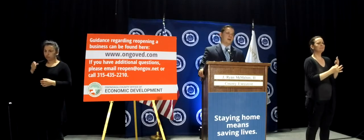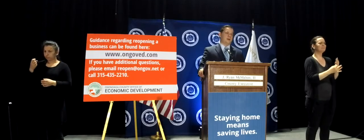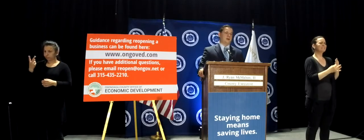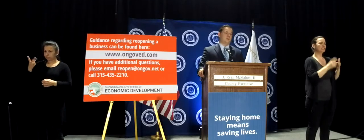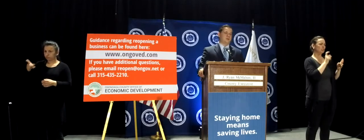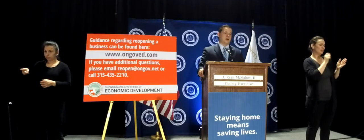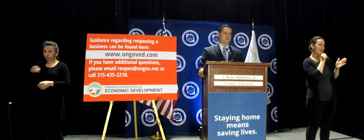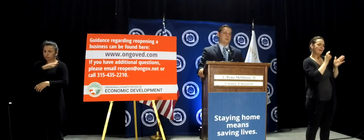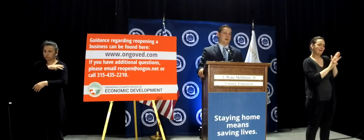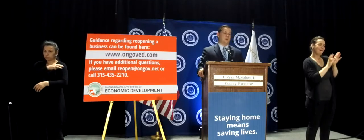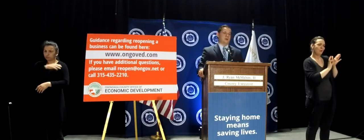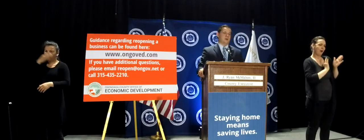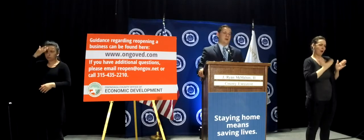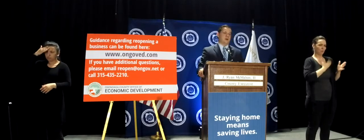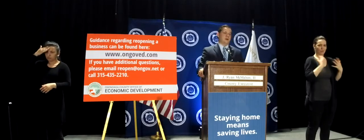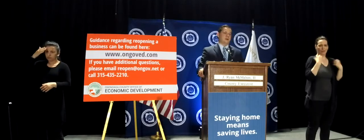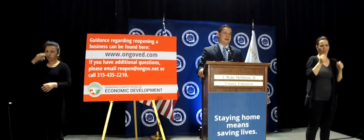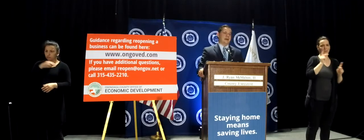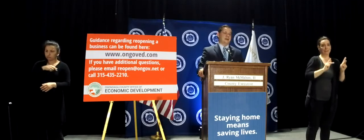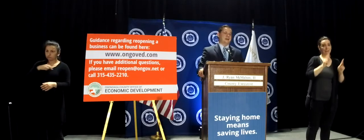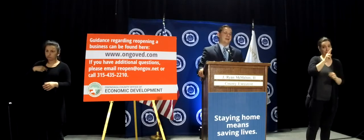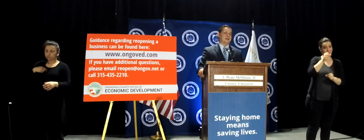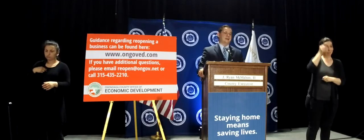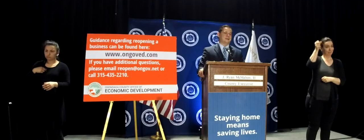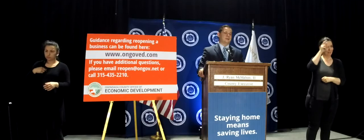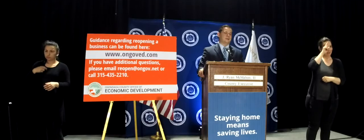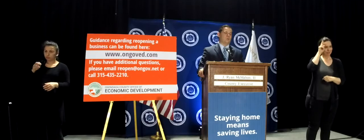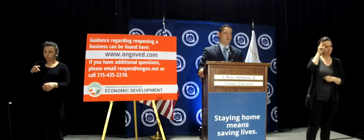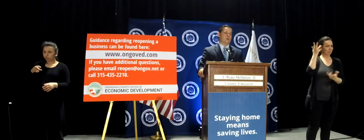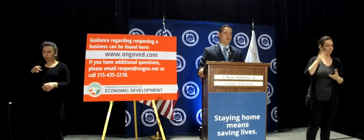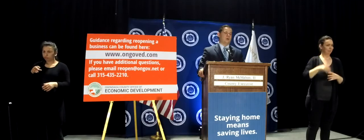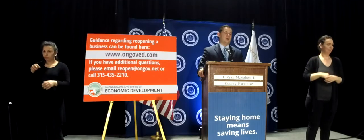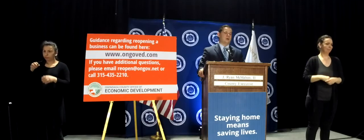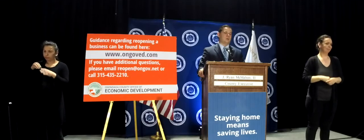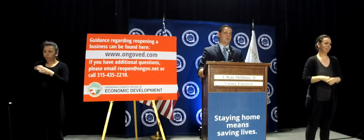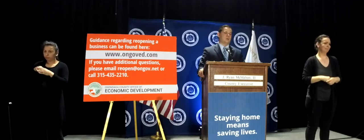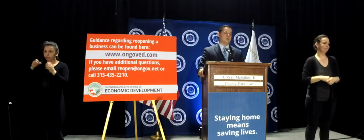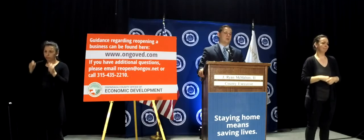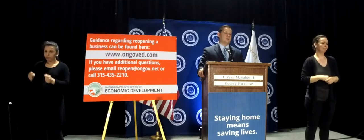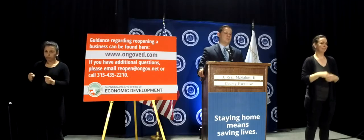And then we talked about, again,